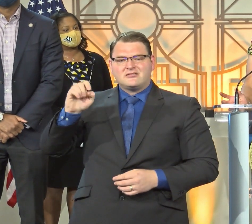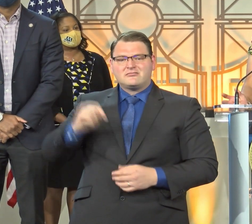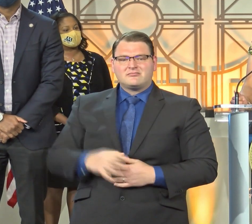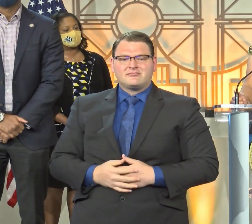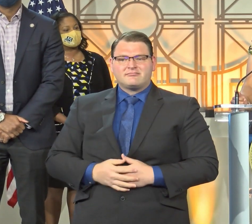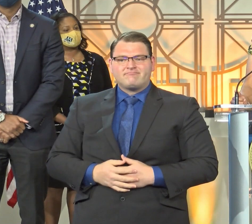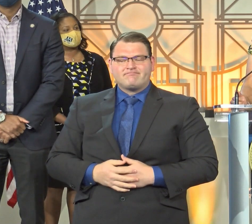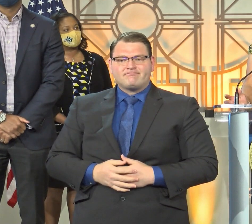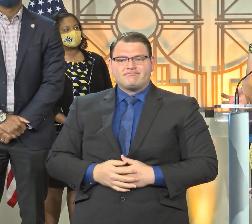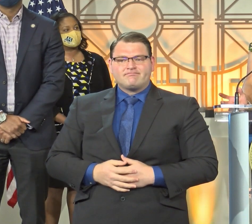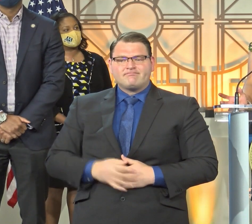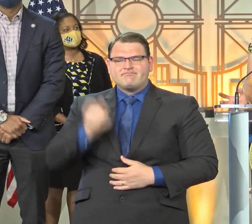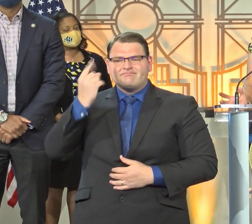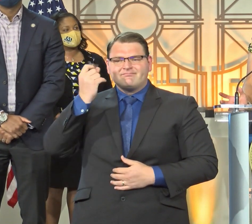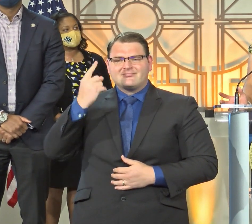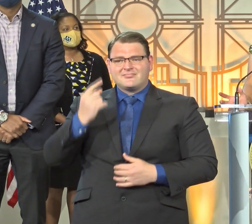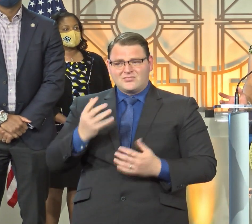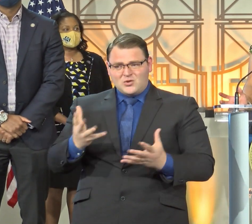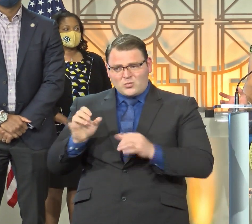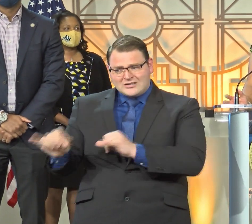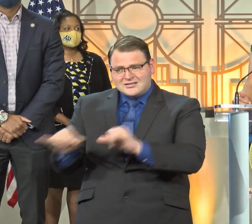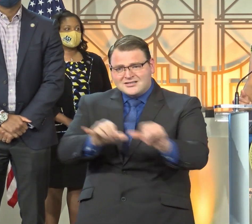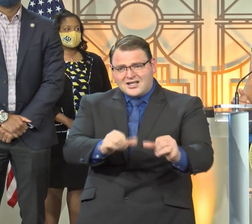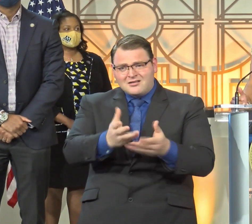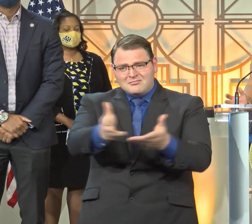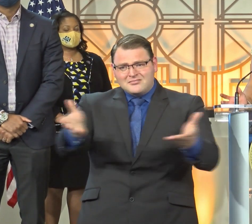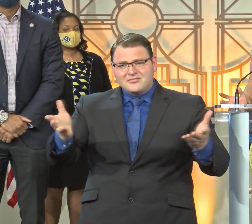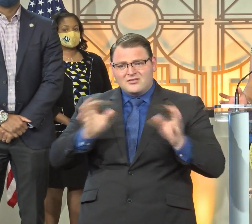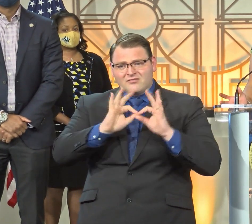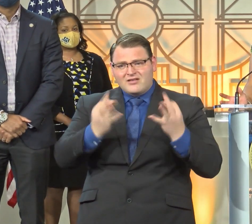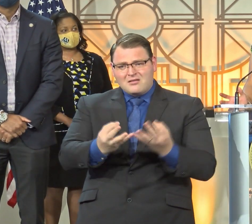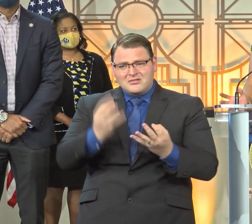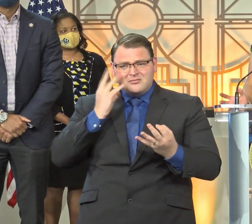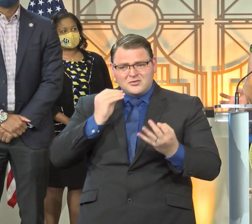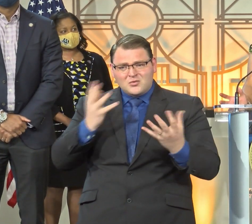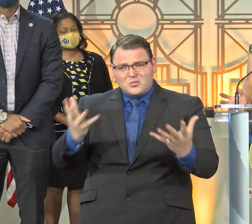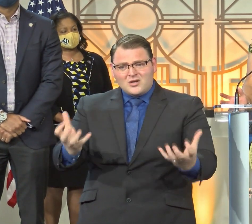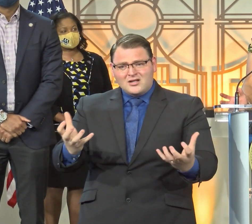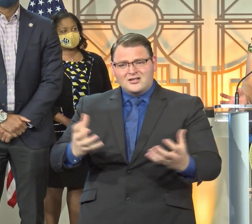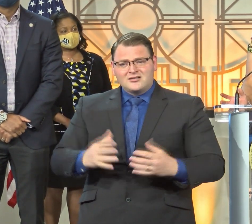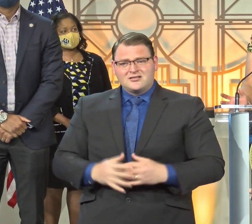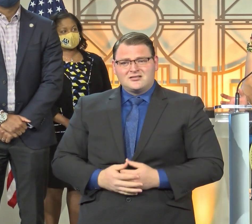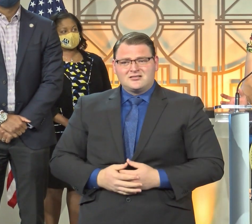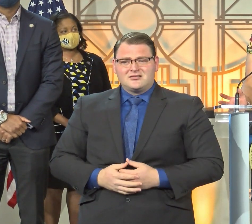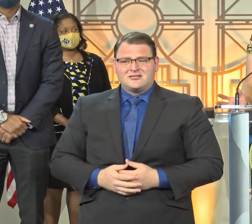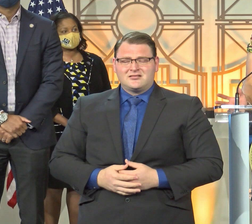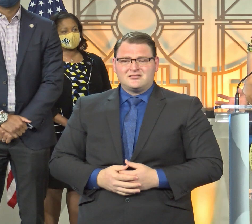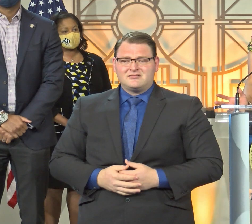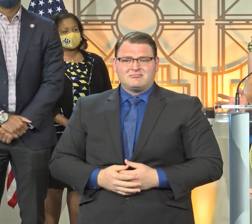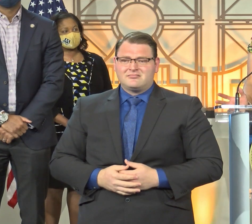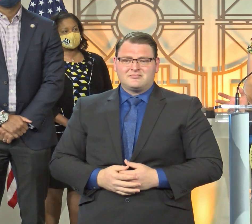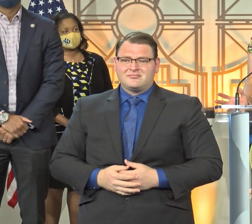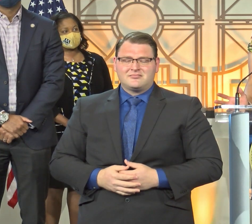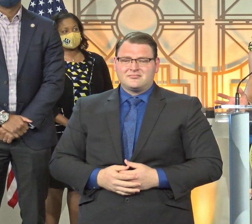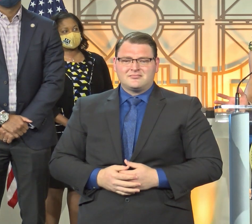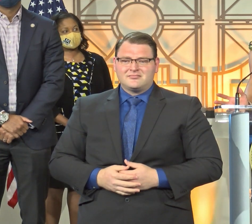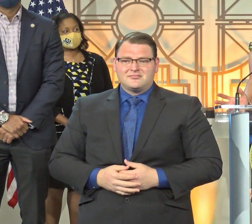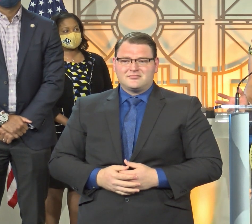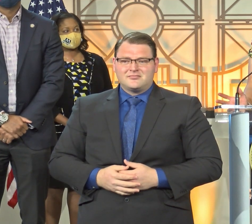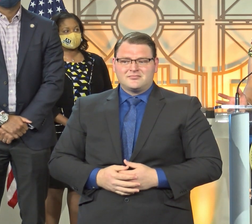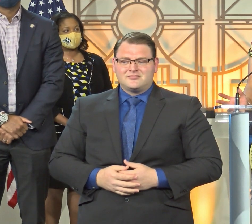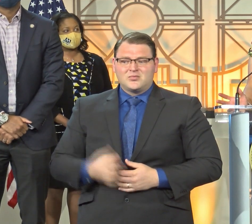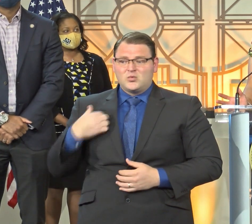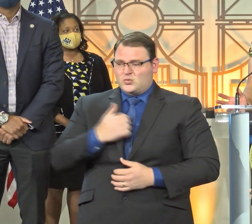This is not what we wanted. He and I had retirement plans. We had things that we were going to do. And so now that's over.